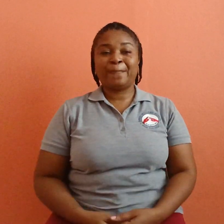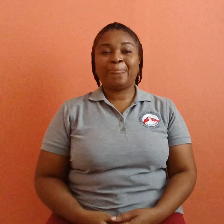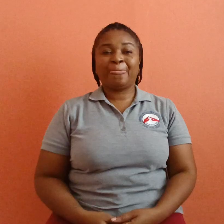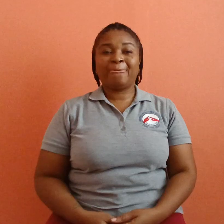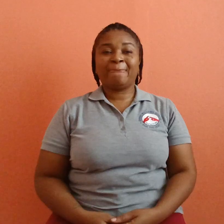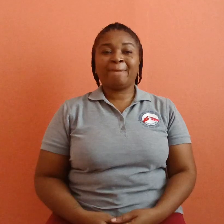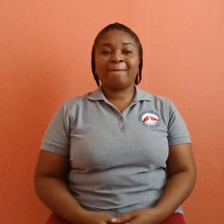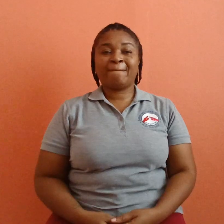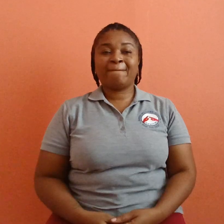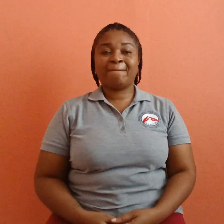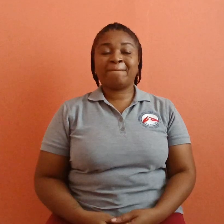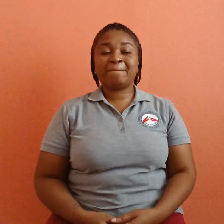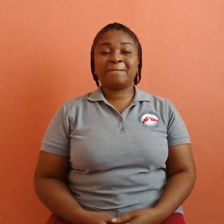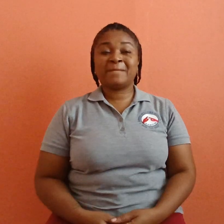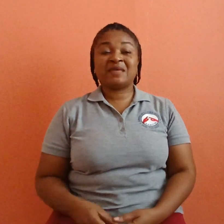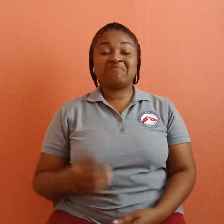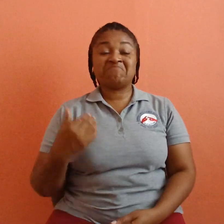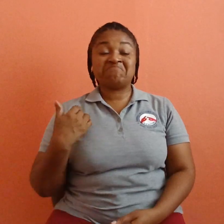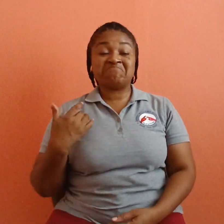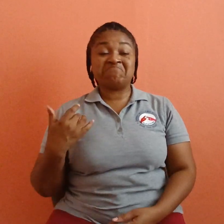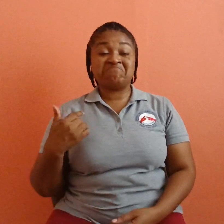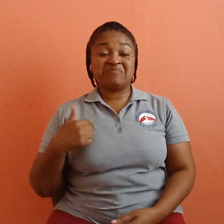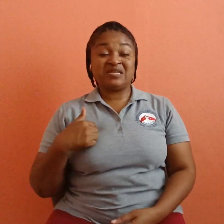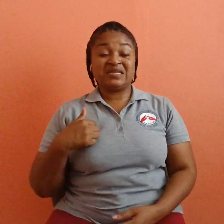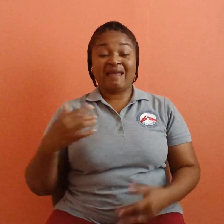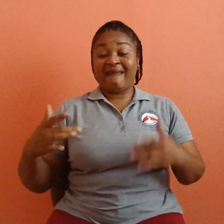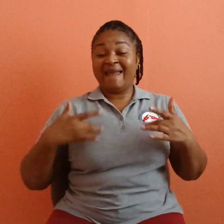I am eager to contribute to,